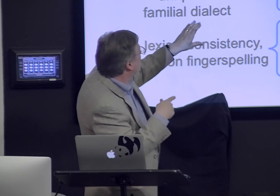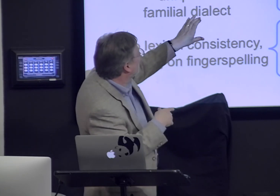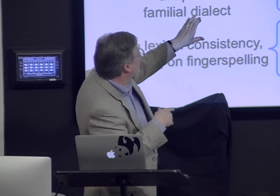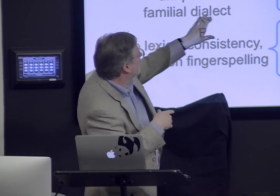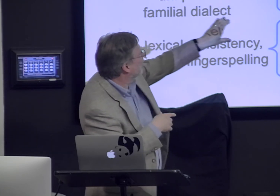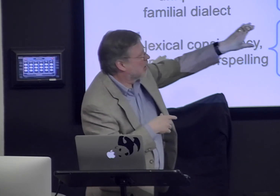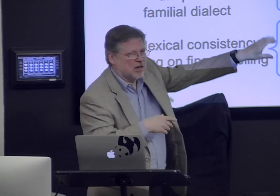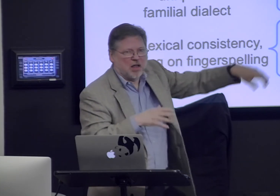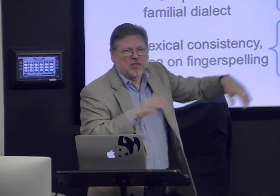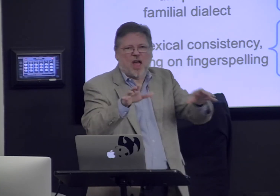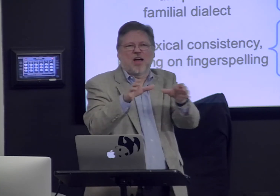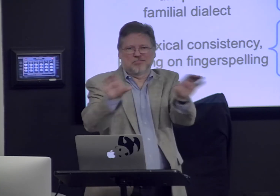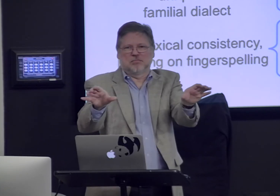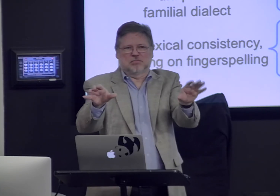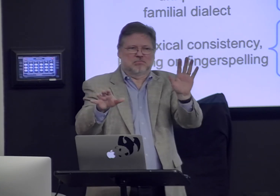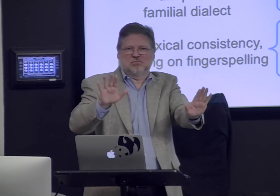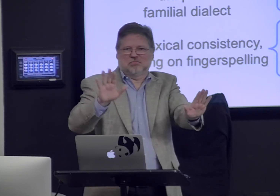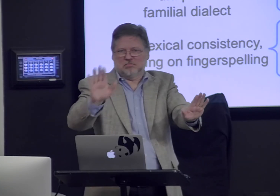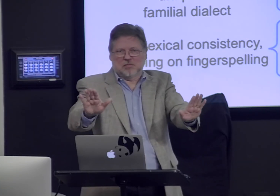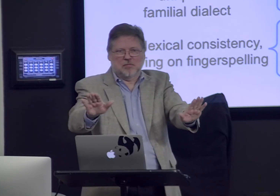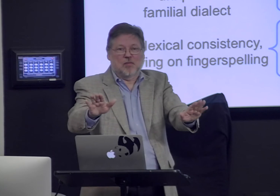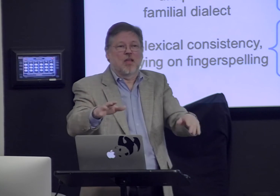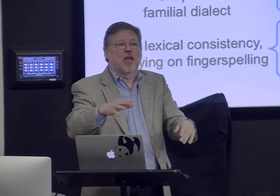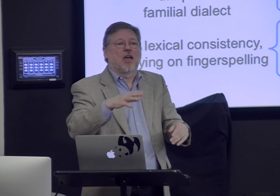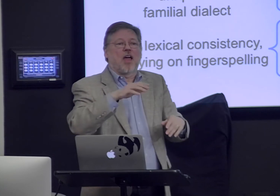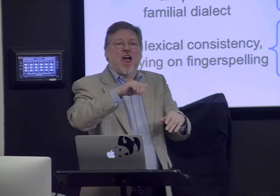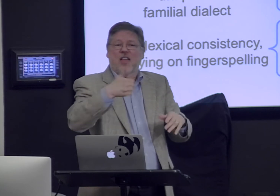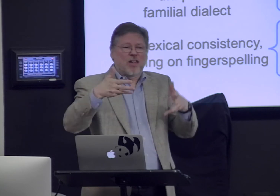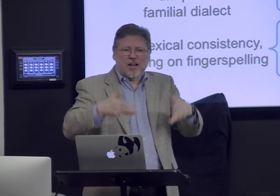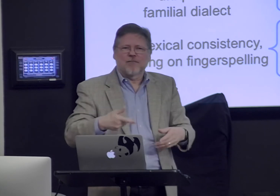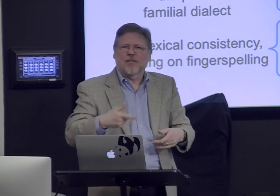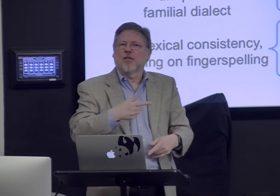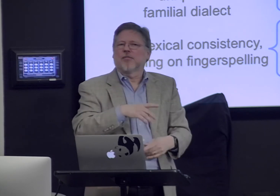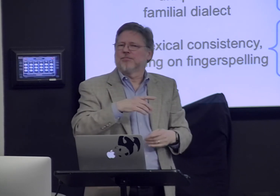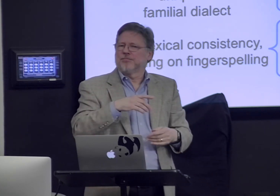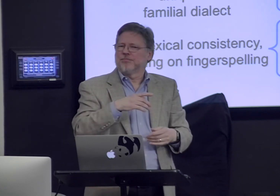happen. On this chart, take a look at the items that are marked in purple.